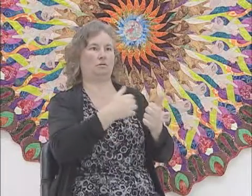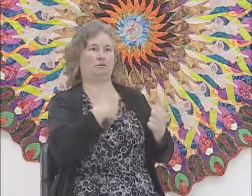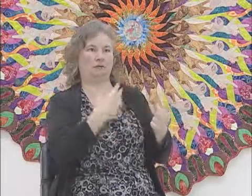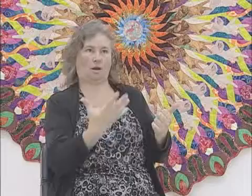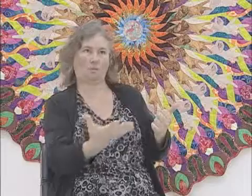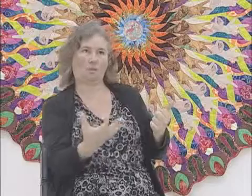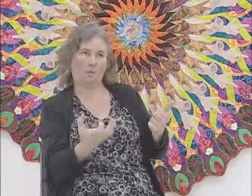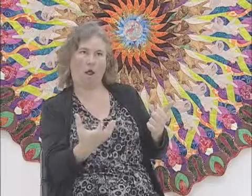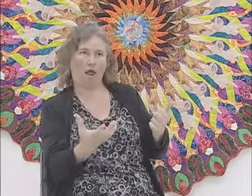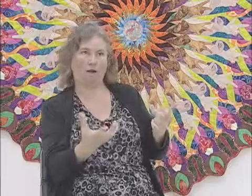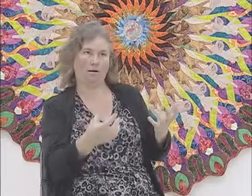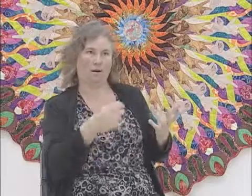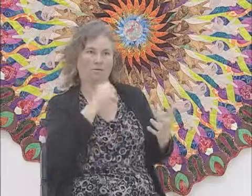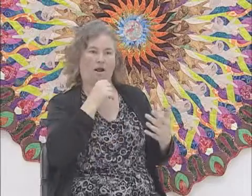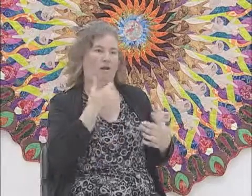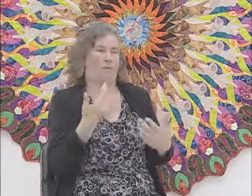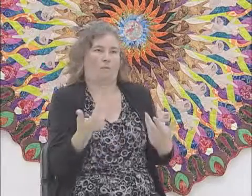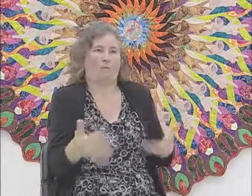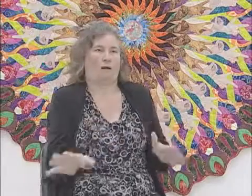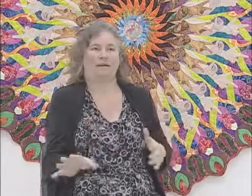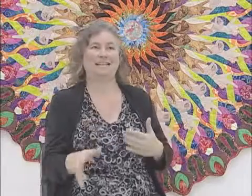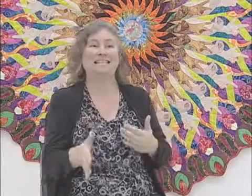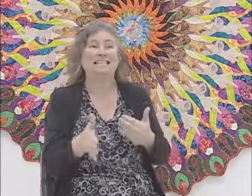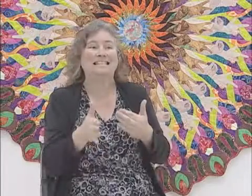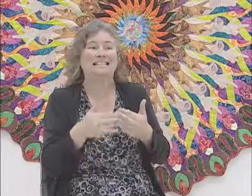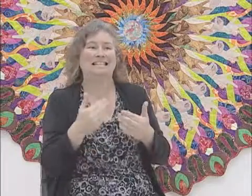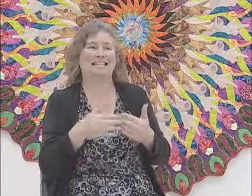going to be the challenge for me. I don't want to make this too easy on myself.